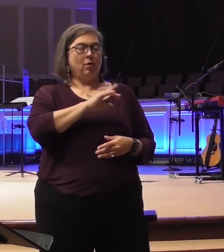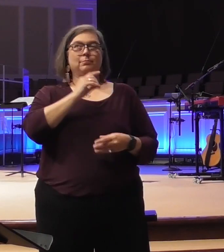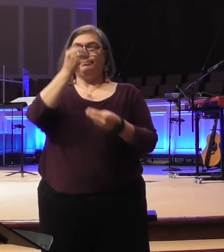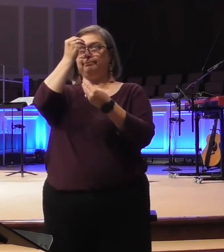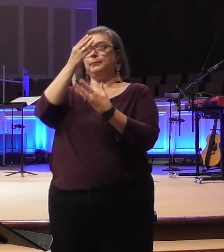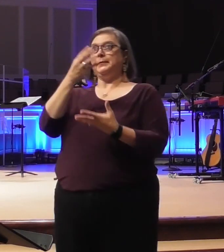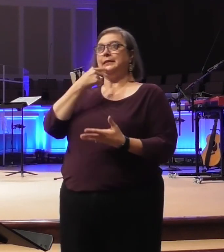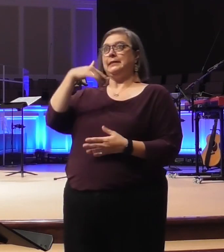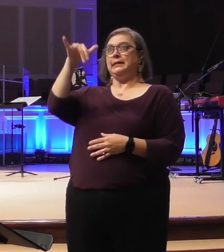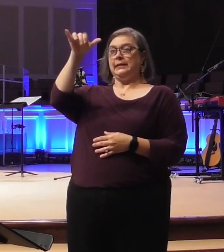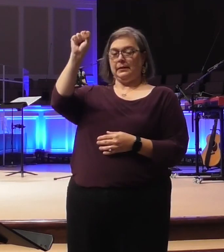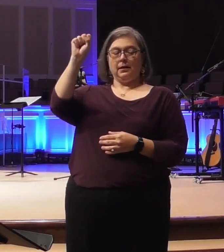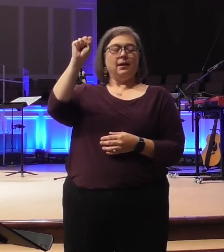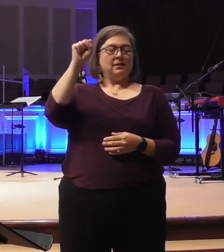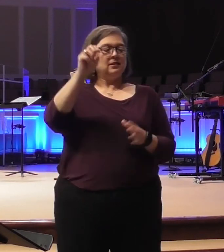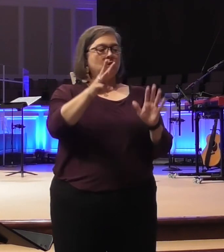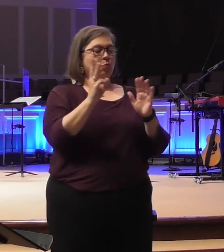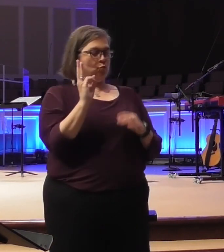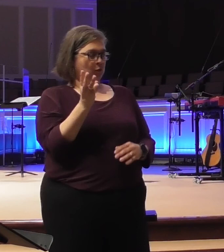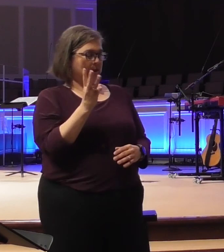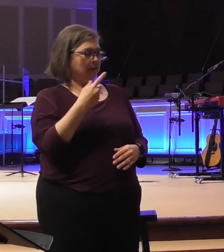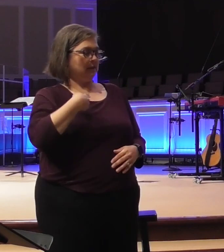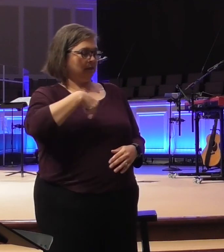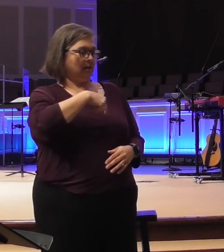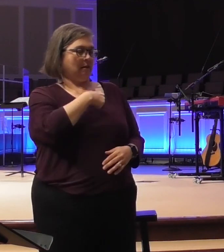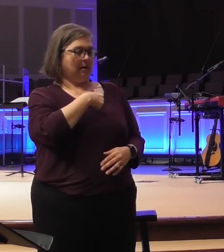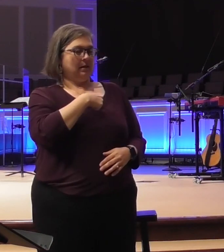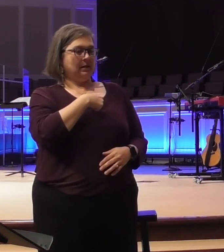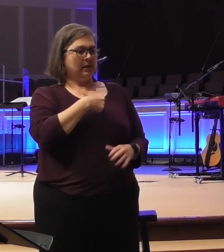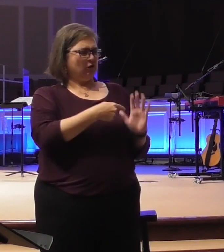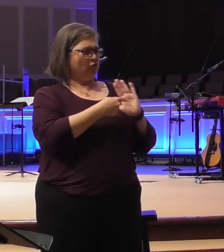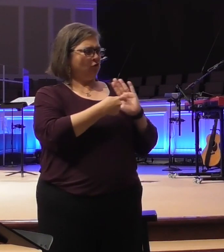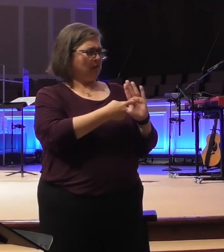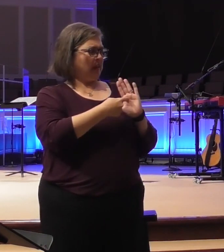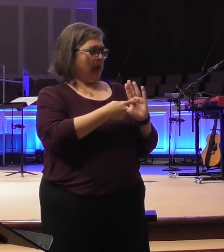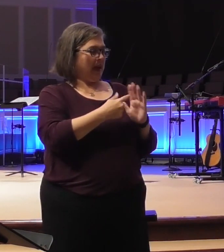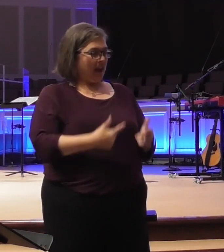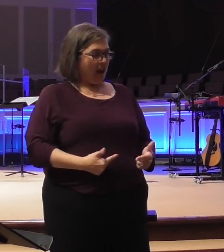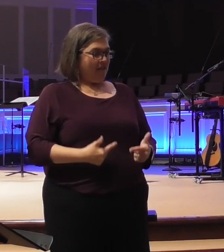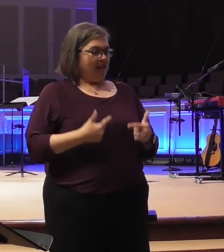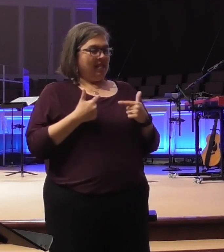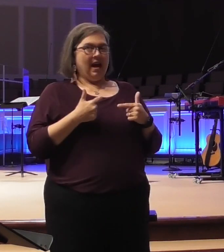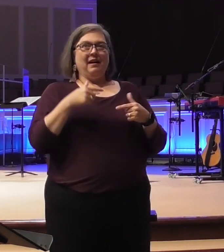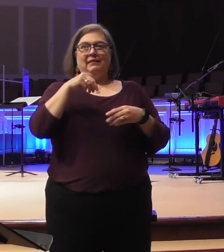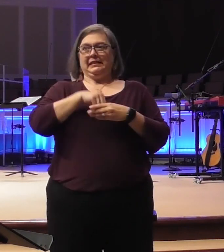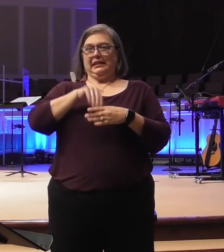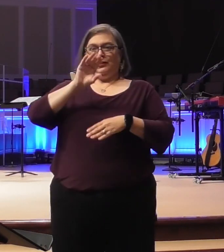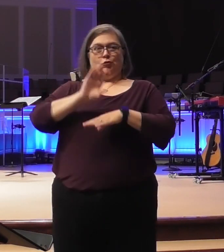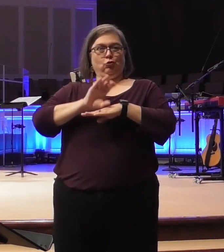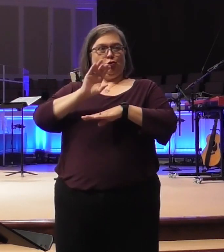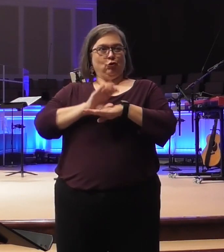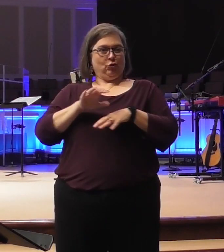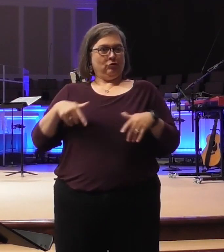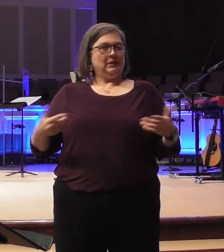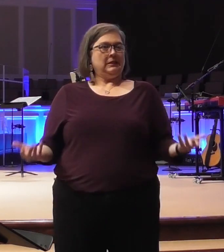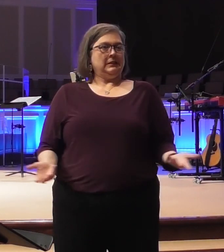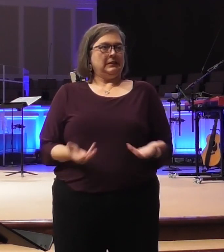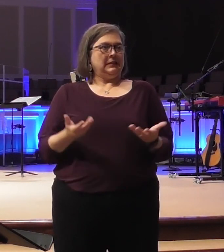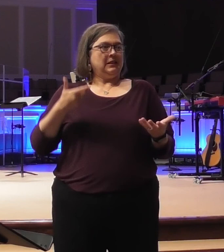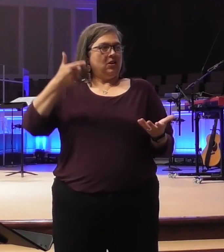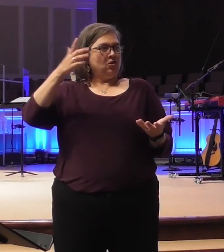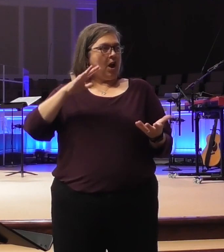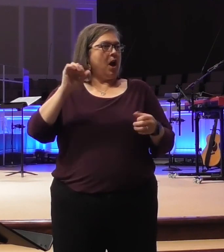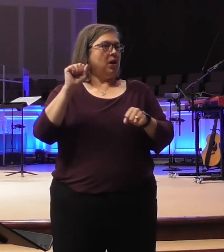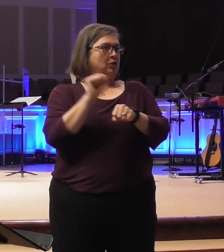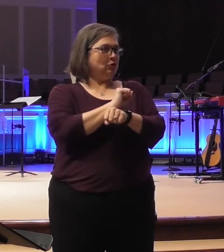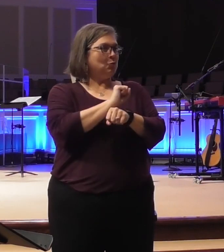and a witness to us all. But also, it's a sign of life for a church that God works